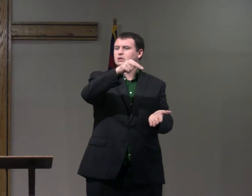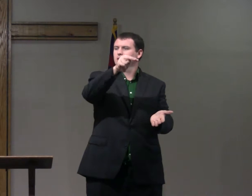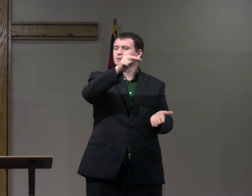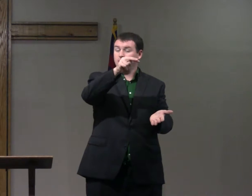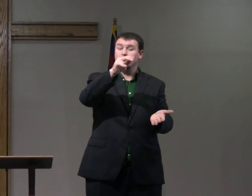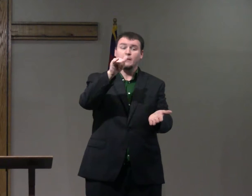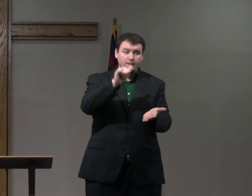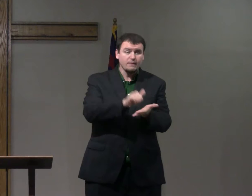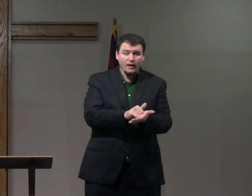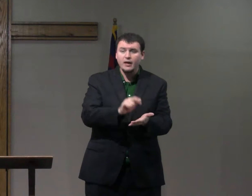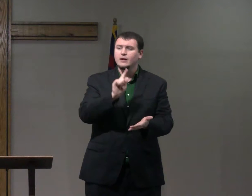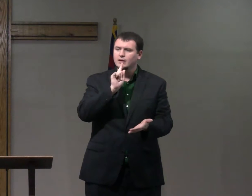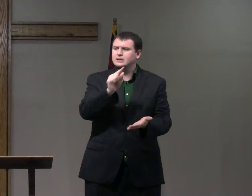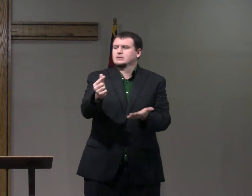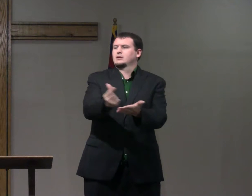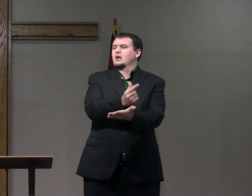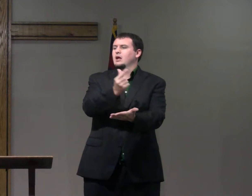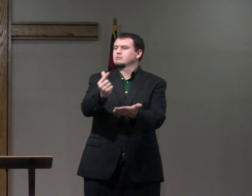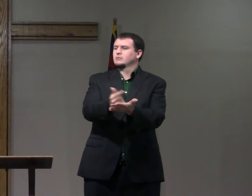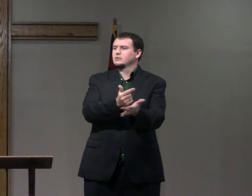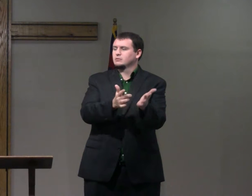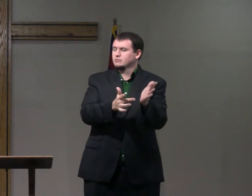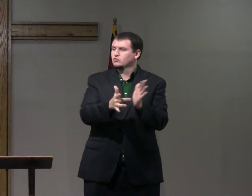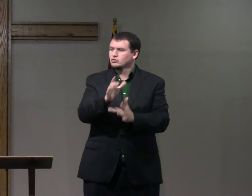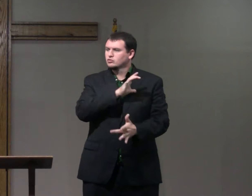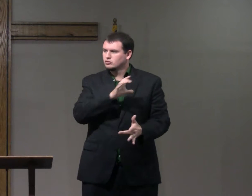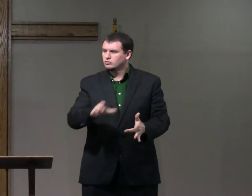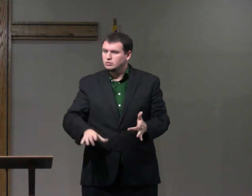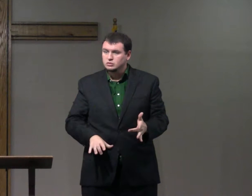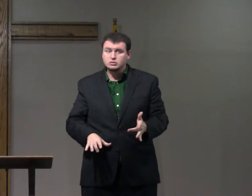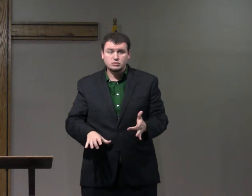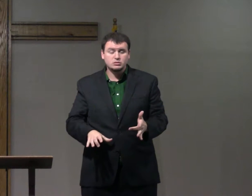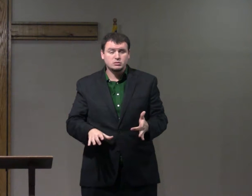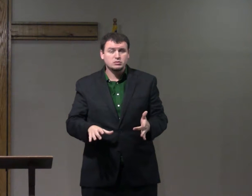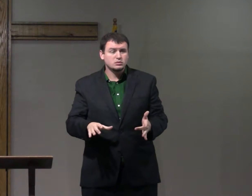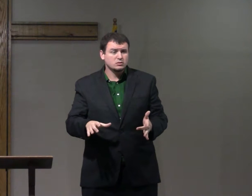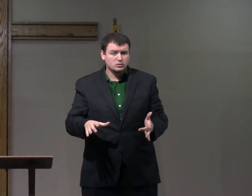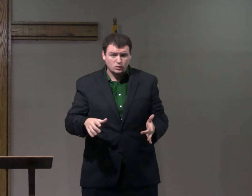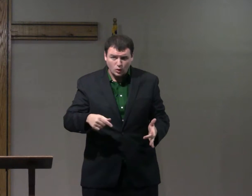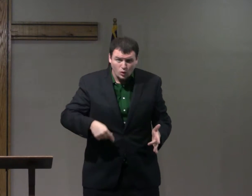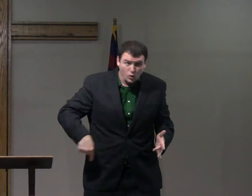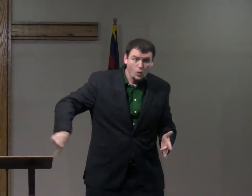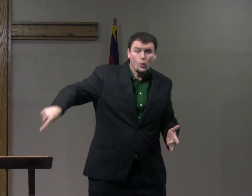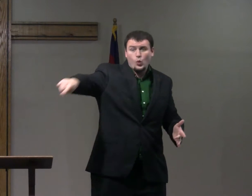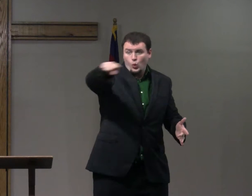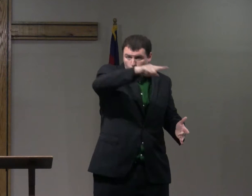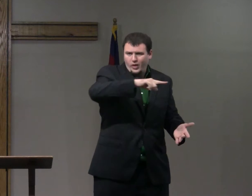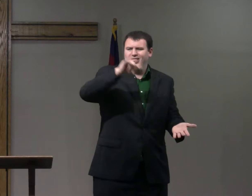Jesus Christ died, was buried, and rose again. That is the gospel.